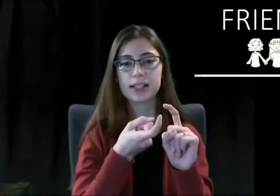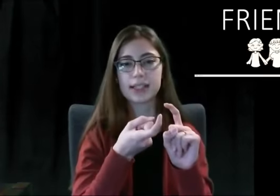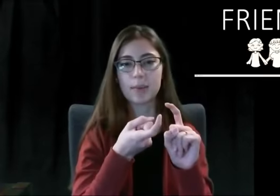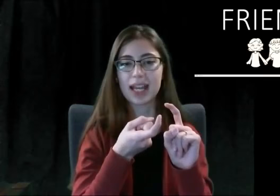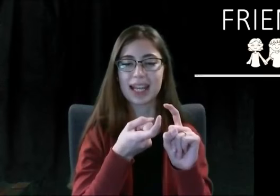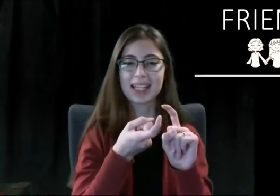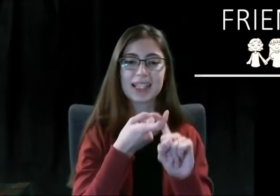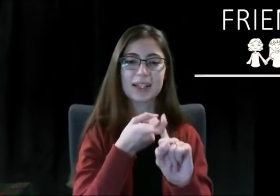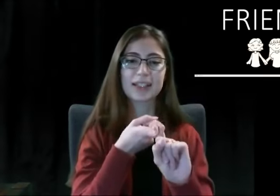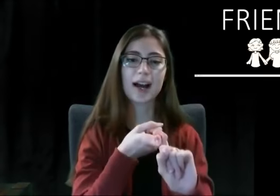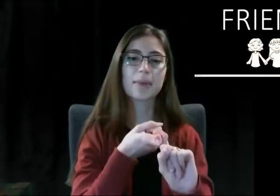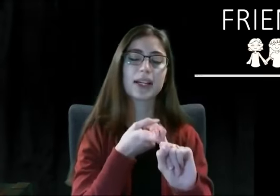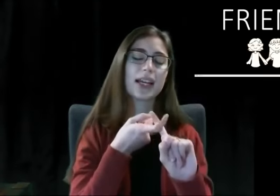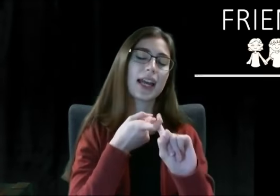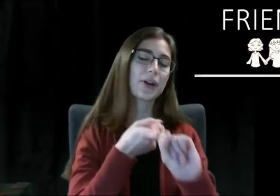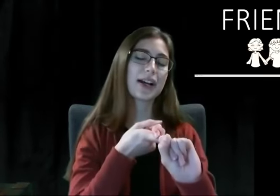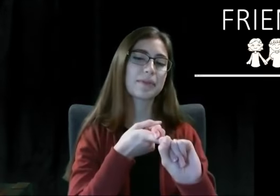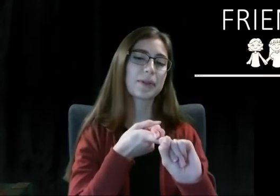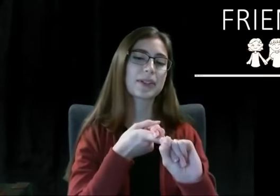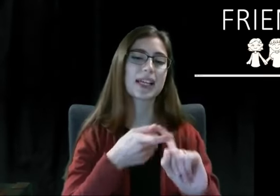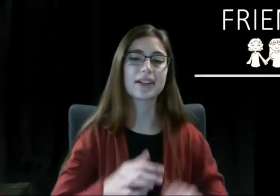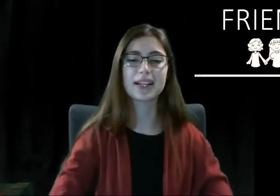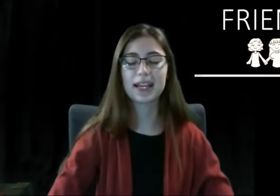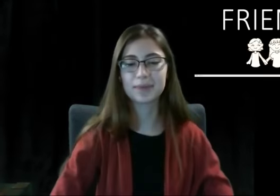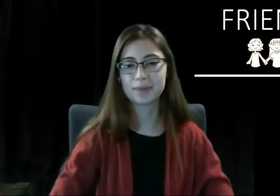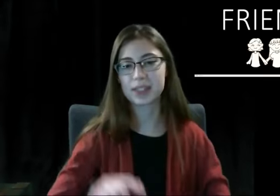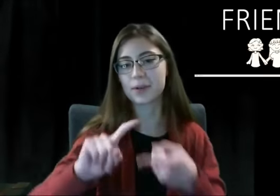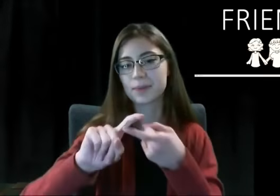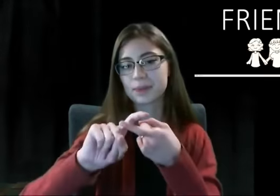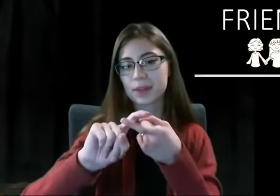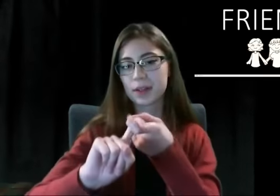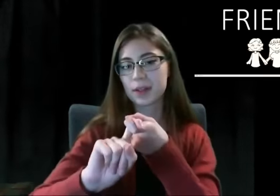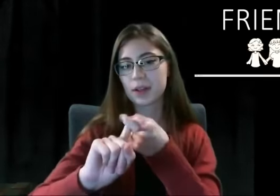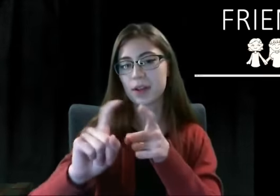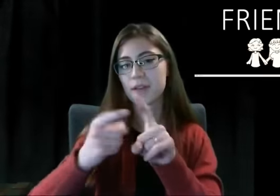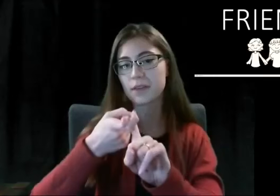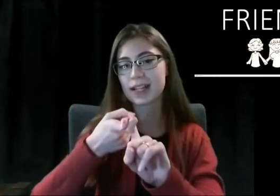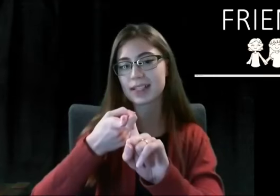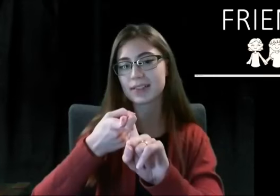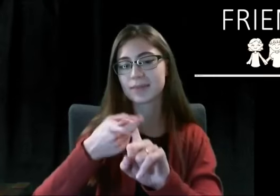non-dominant hand is on the top, and grasp those together again. So, friend.